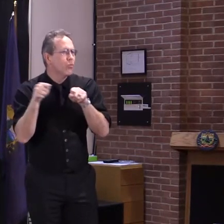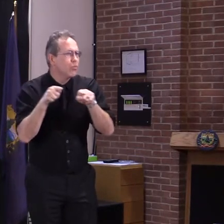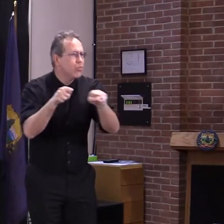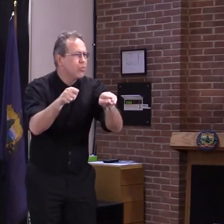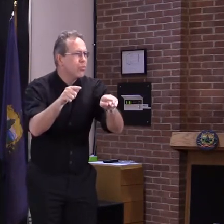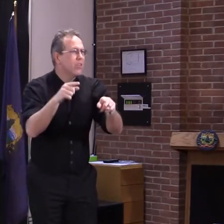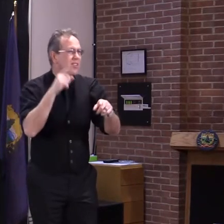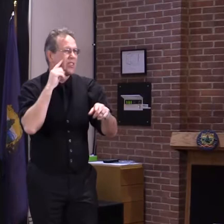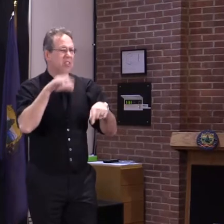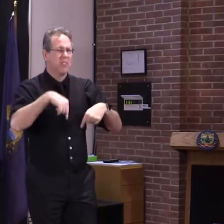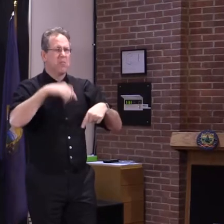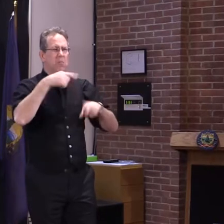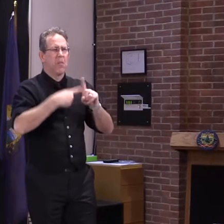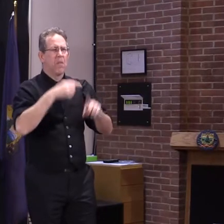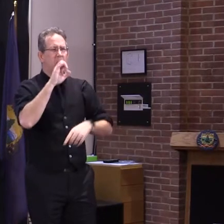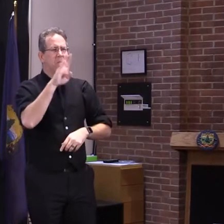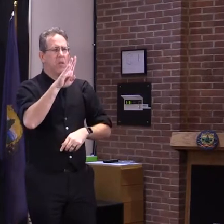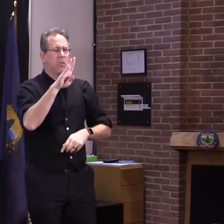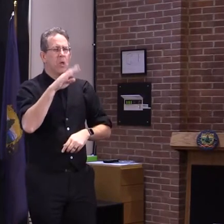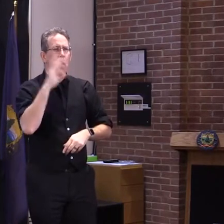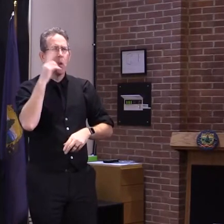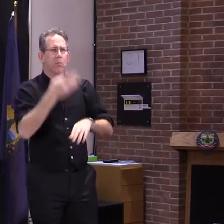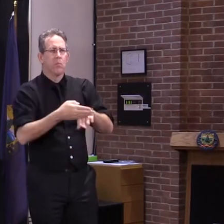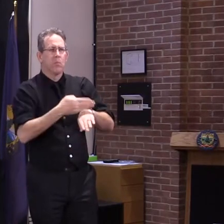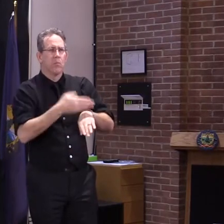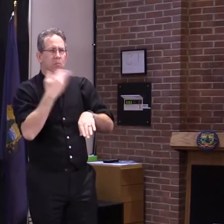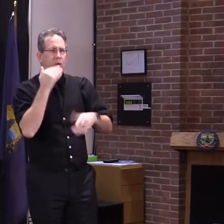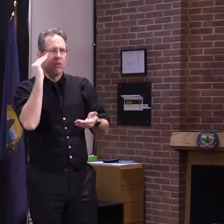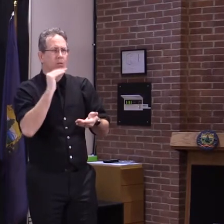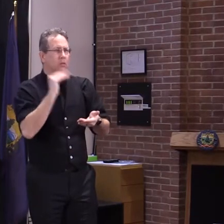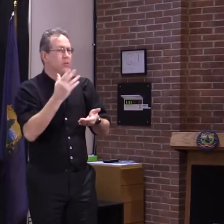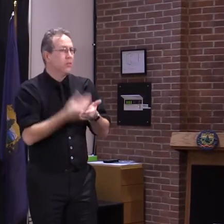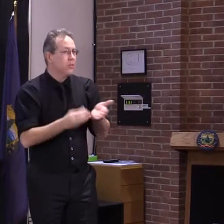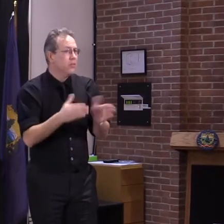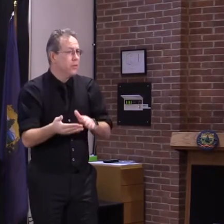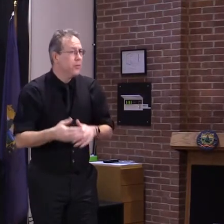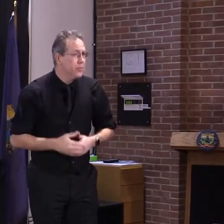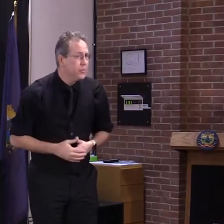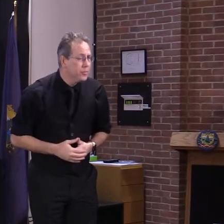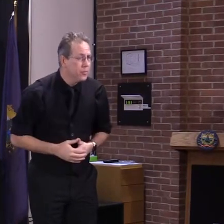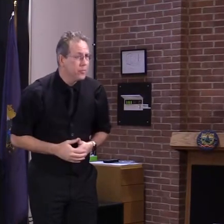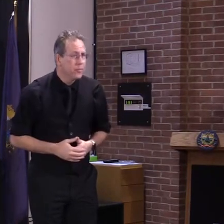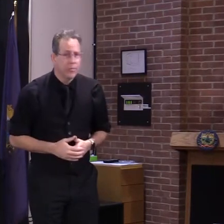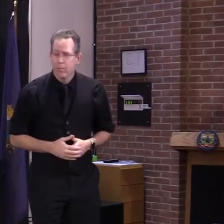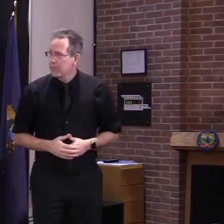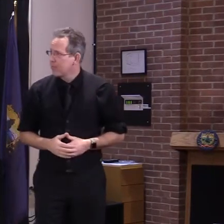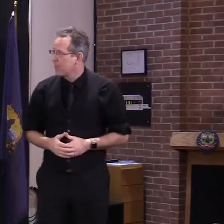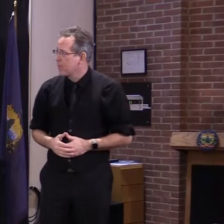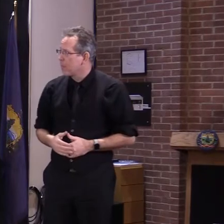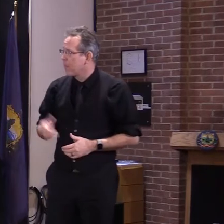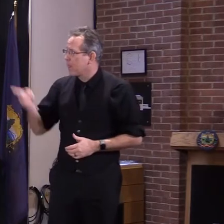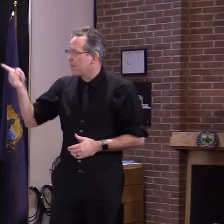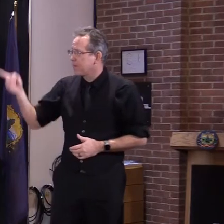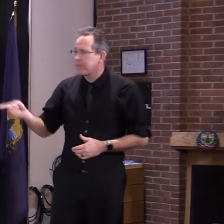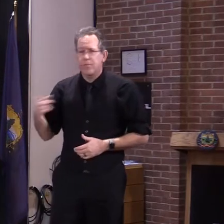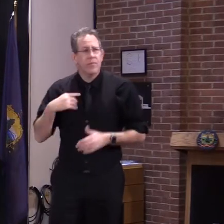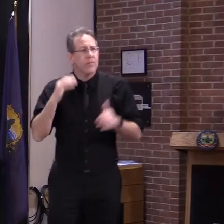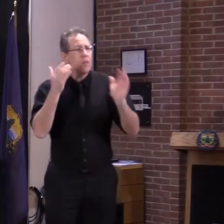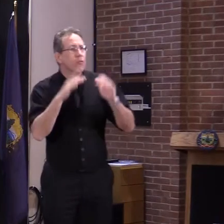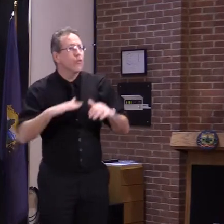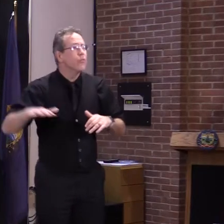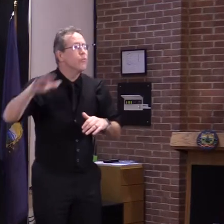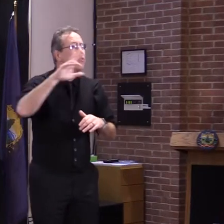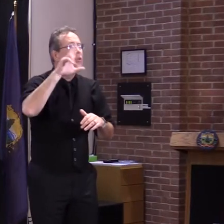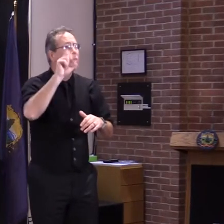will be very welcome news, and that's the expectation certainly that we have at this point. And then finally, just looking at the booster numbers, you can